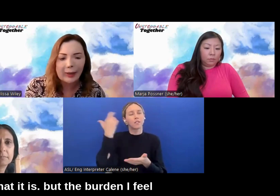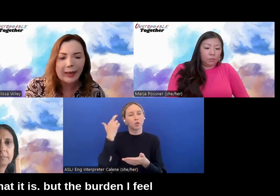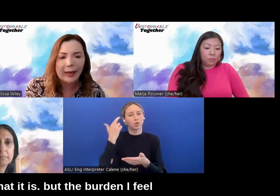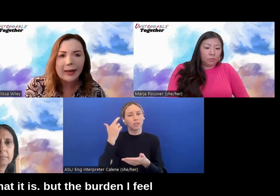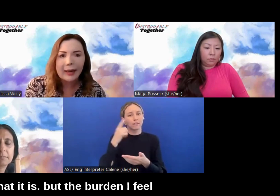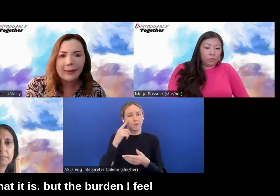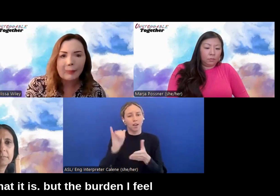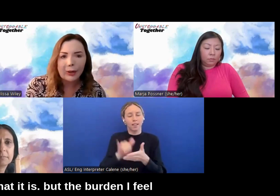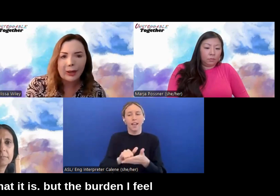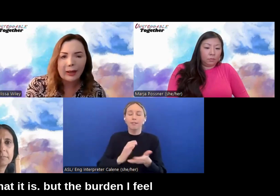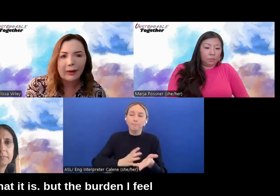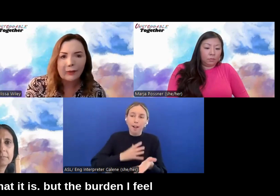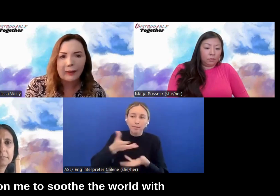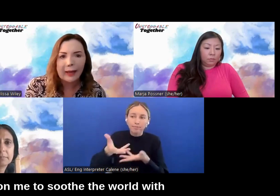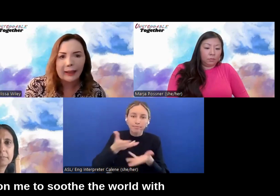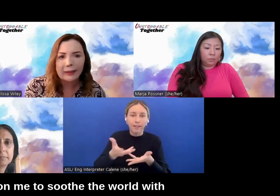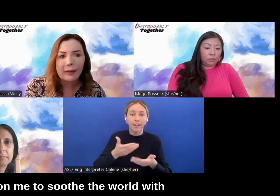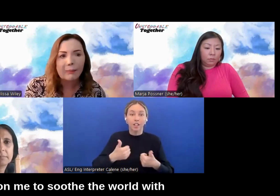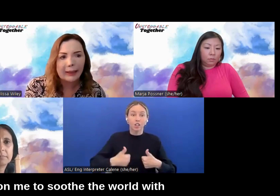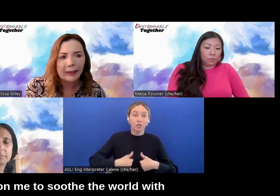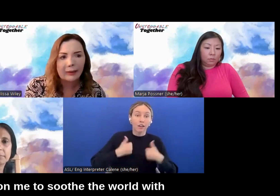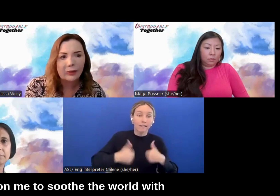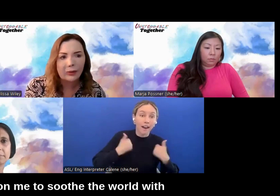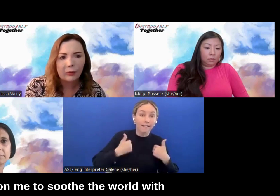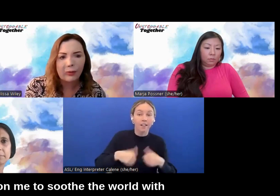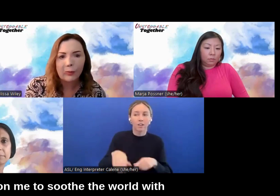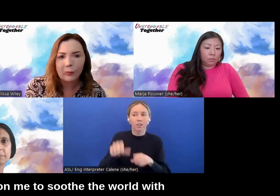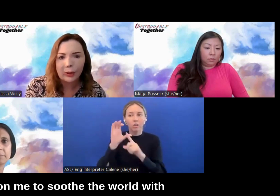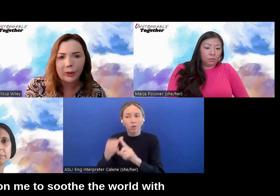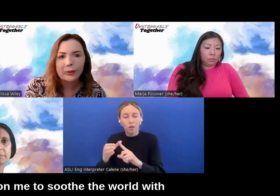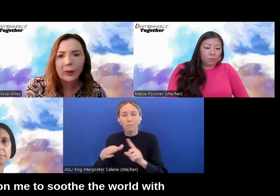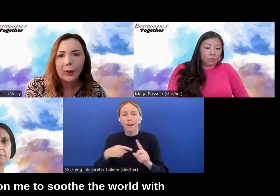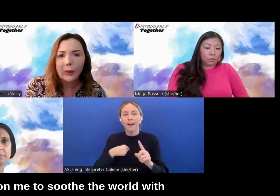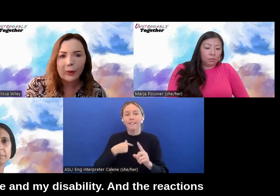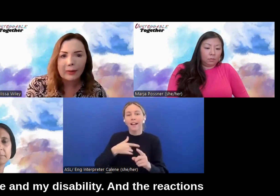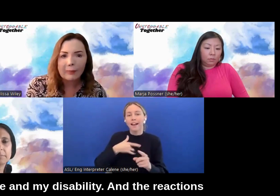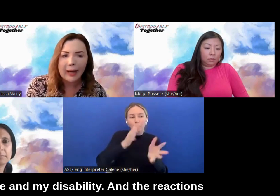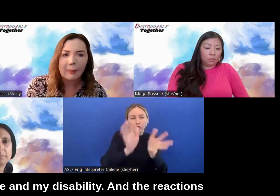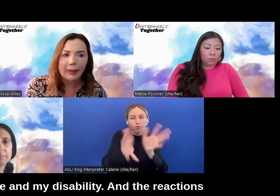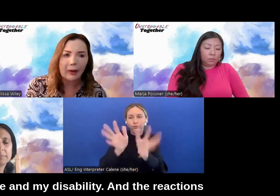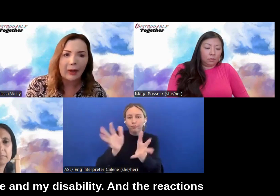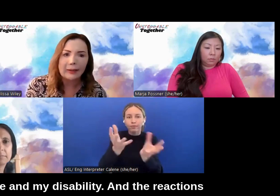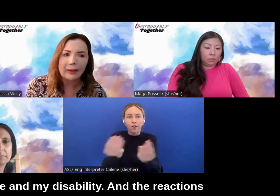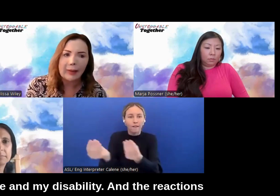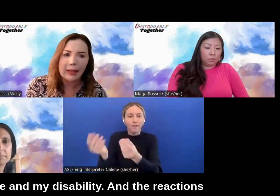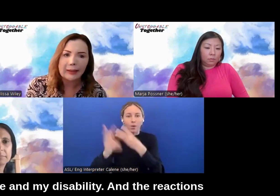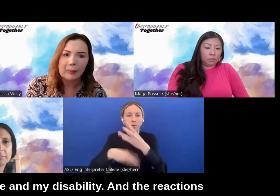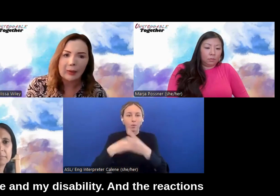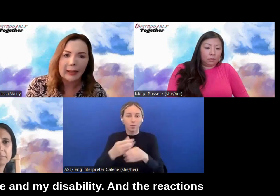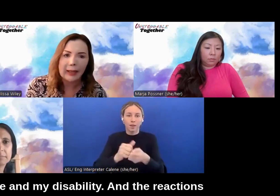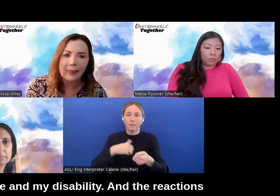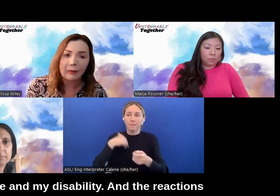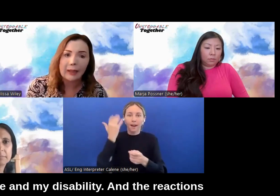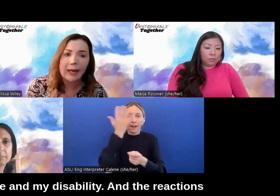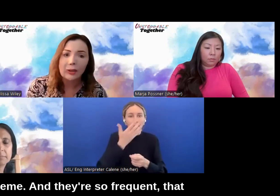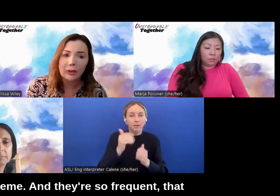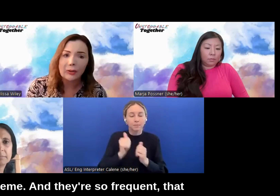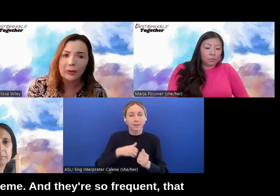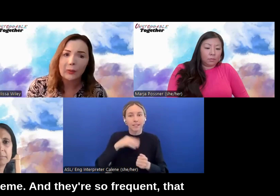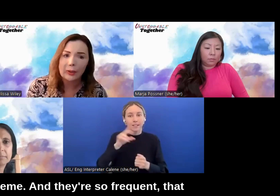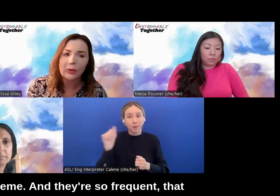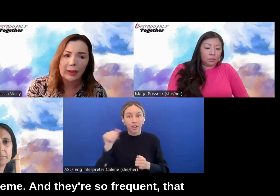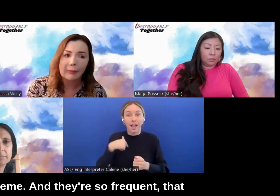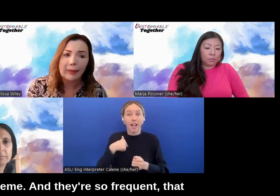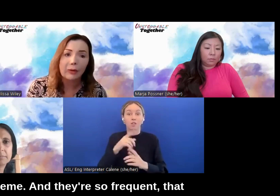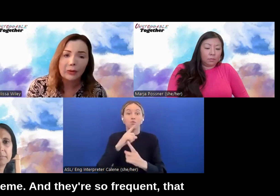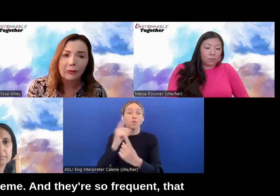is, but the burden I feel like is on me to soothe the world with my appearance and my disability. And the reactions are